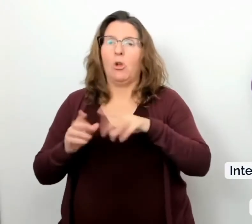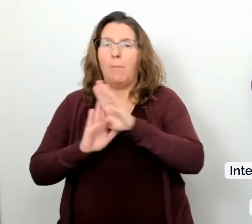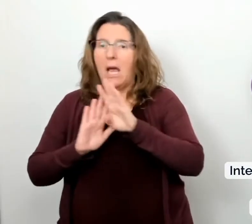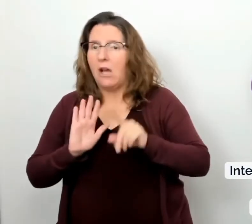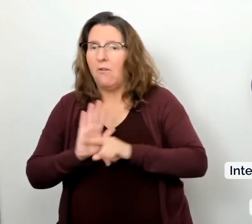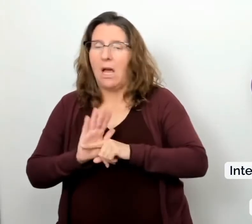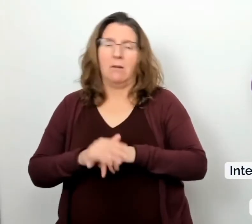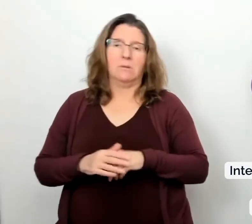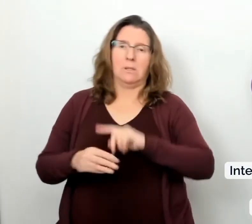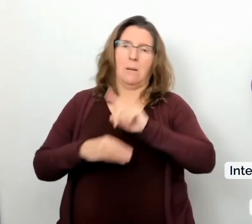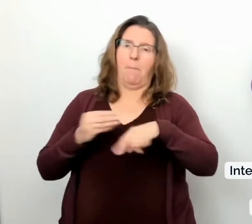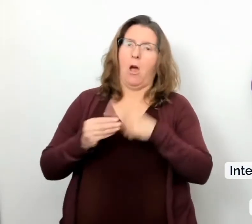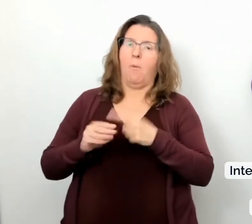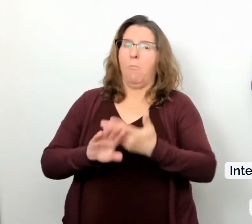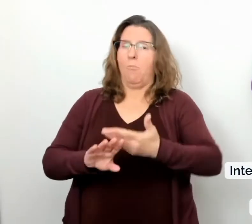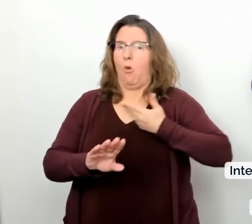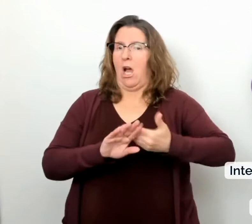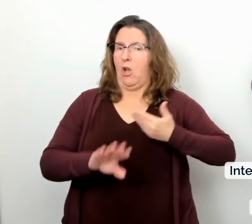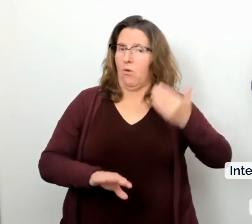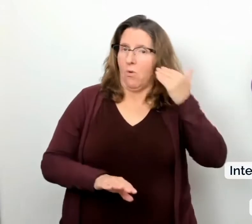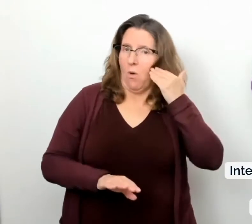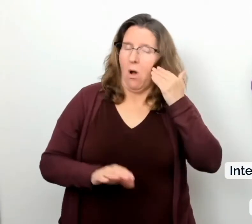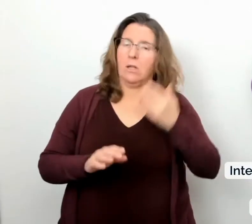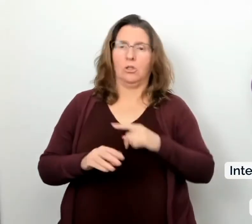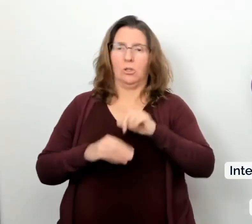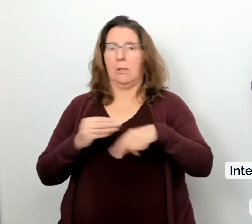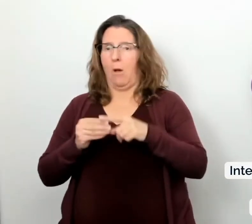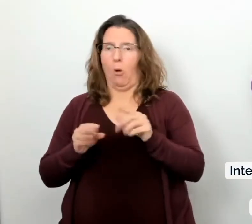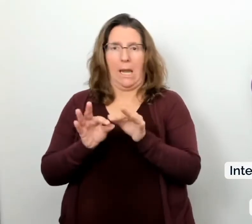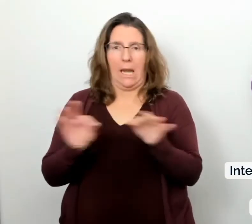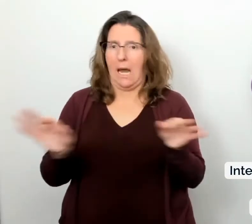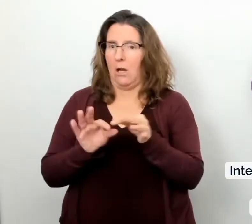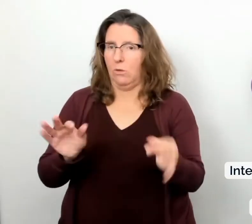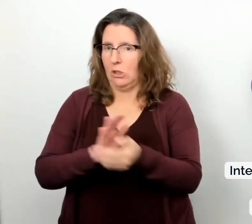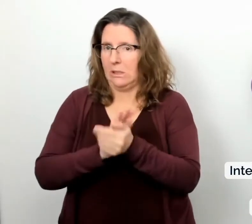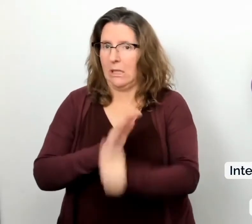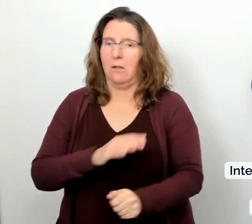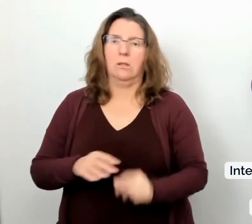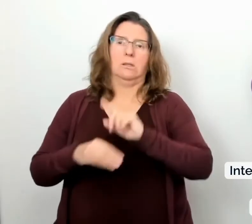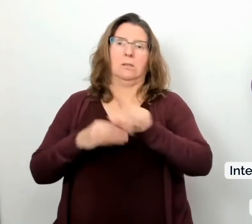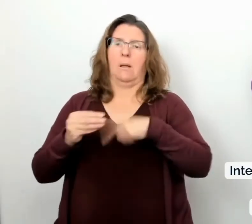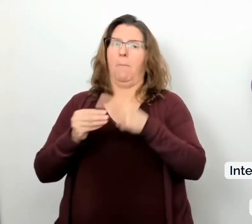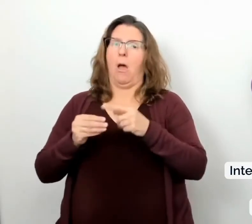Intelligence is multifaceted, influenced by background, prior knowledge, language